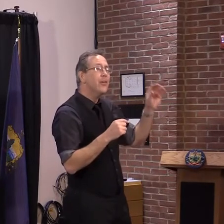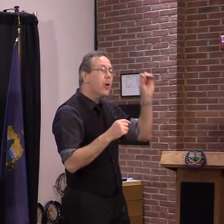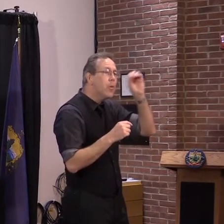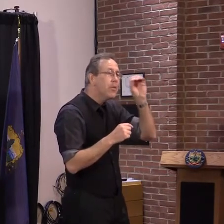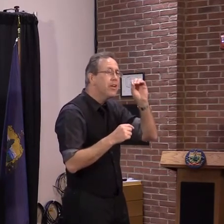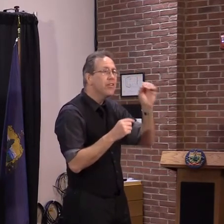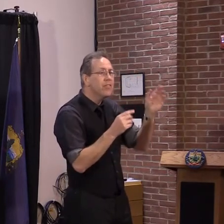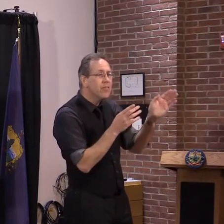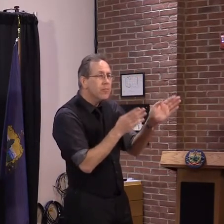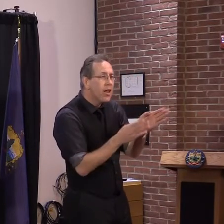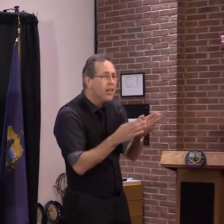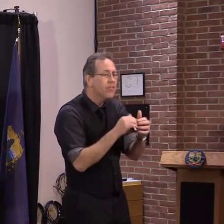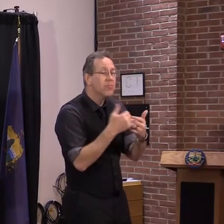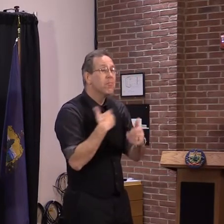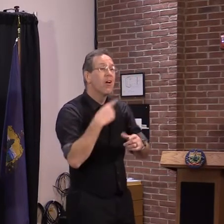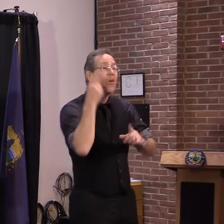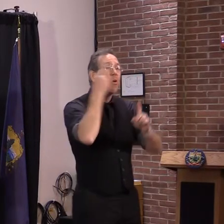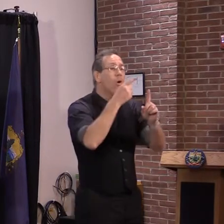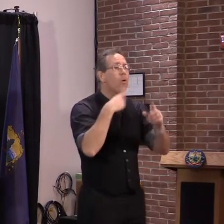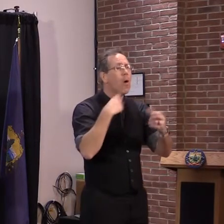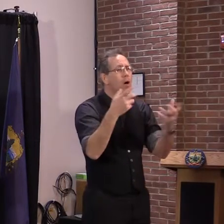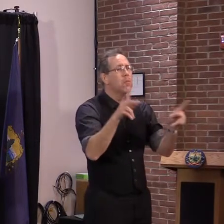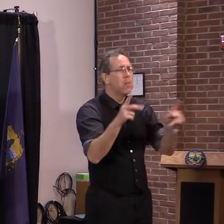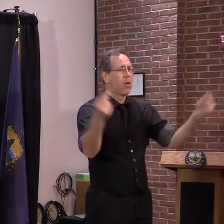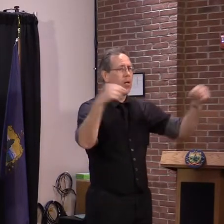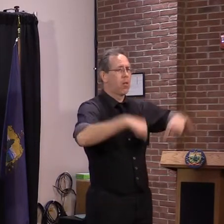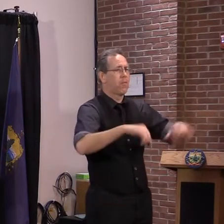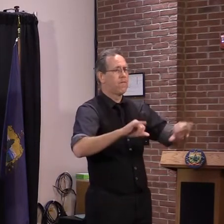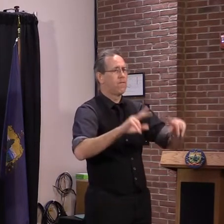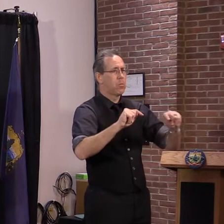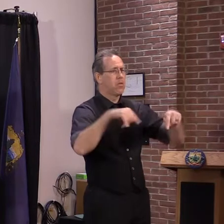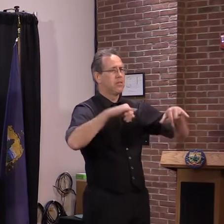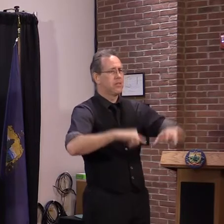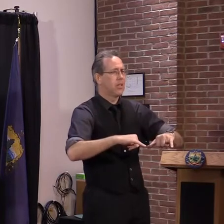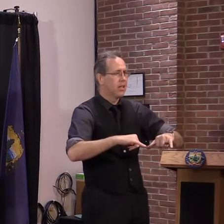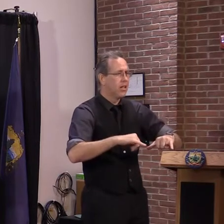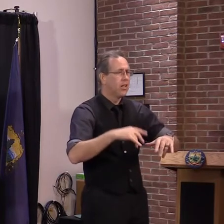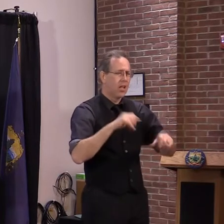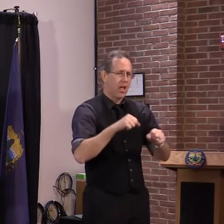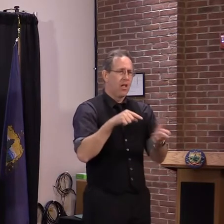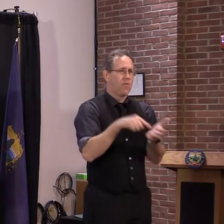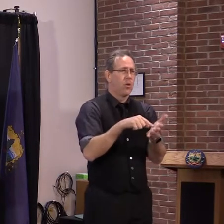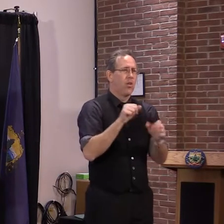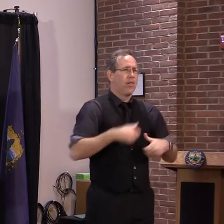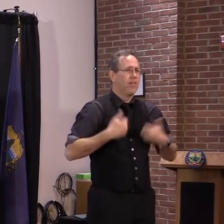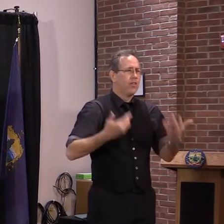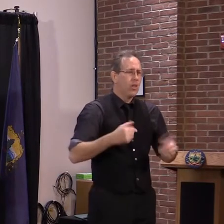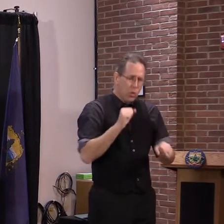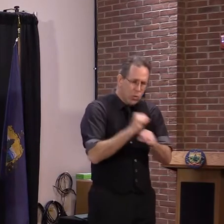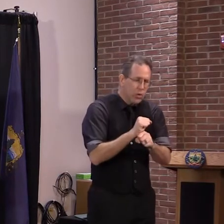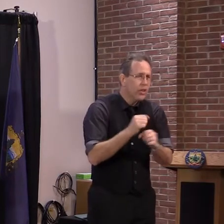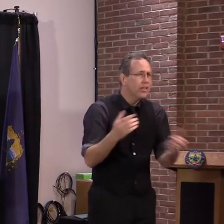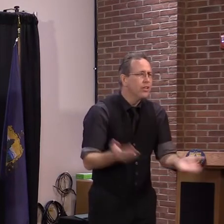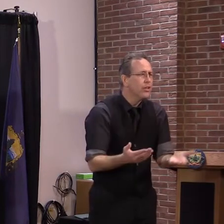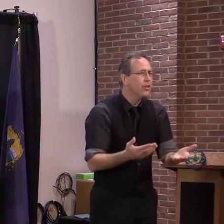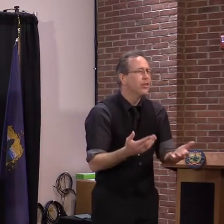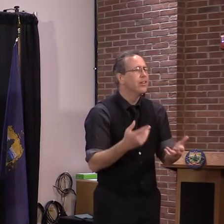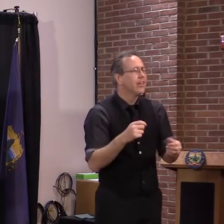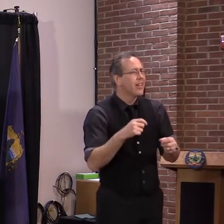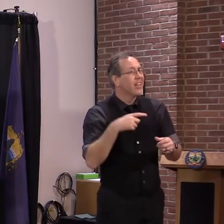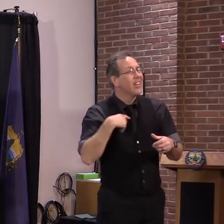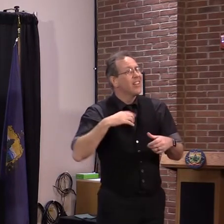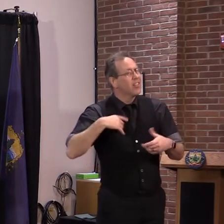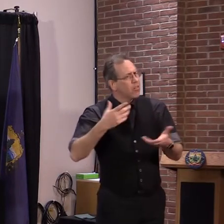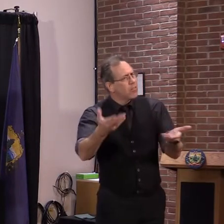which we desperately need, give a tax break to the working poor, and that is effective